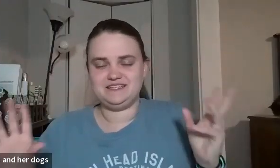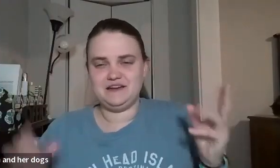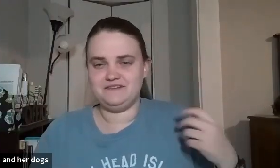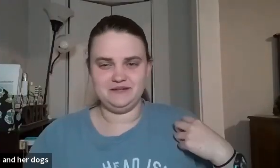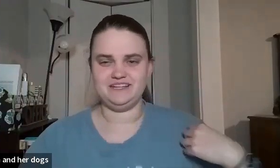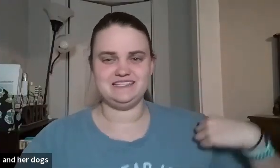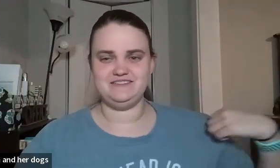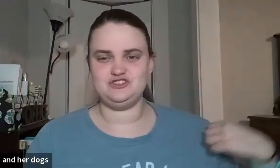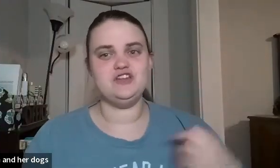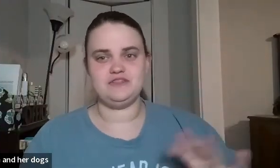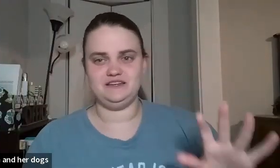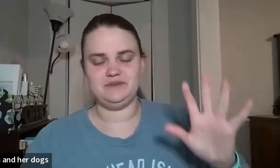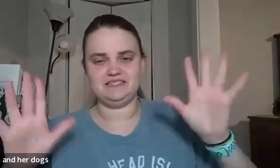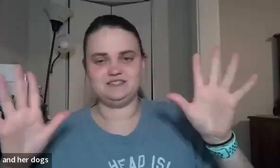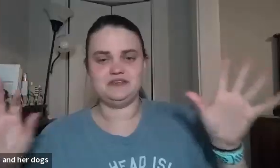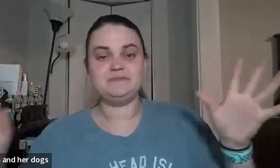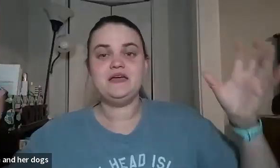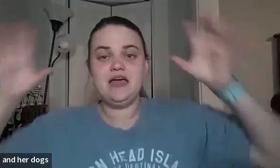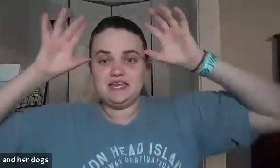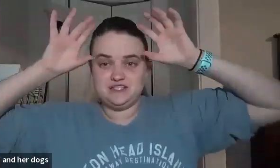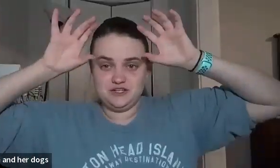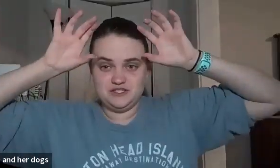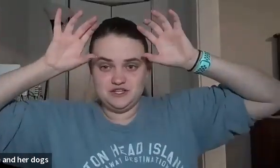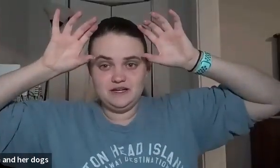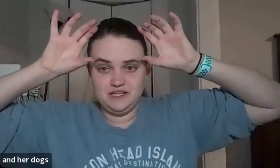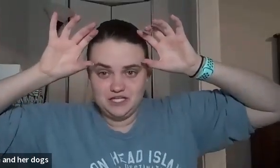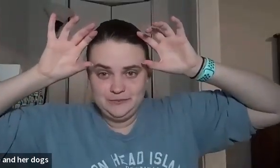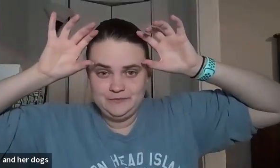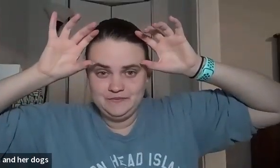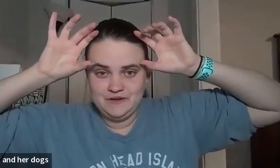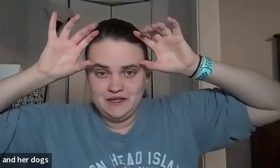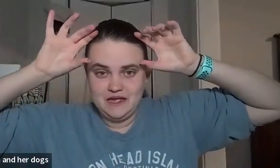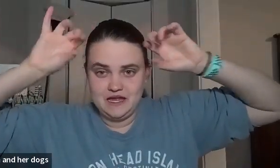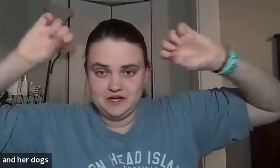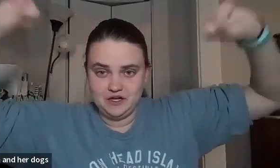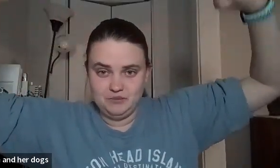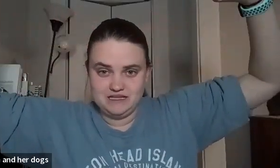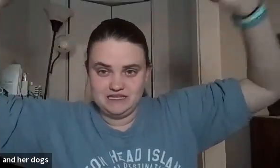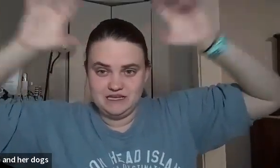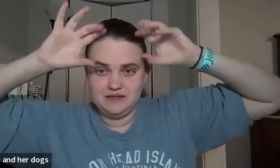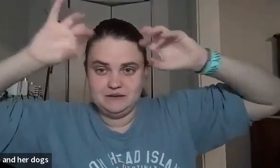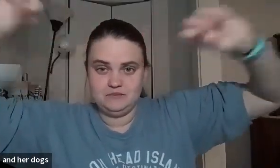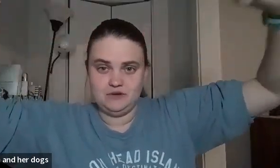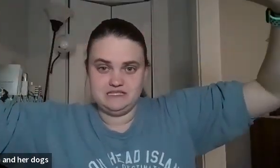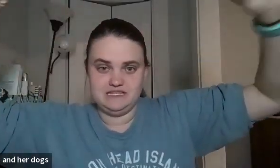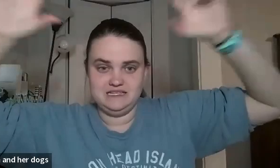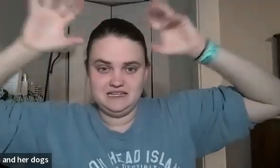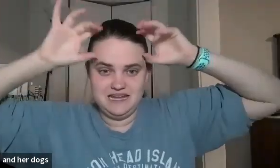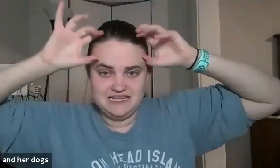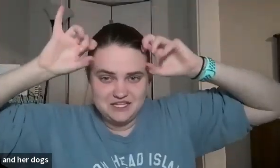kind of funny to me because there's nothing to make sense with it. Is you're going to start here and you're going to go president, president. And it's like you're